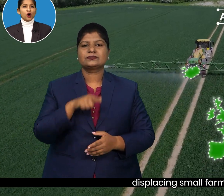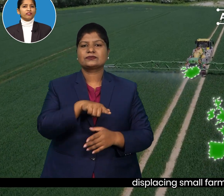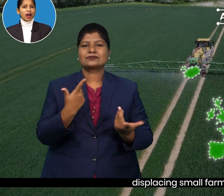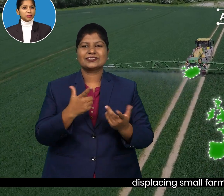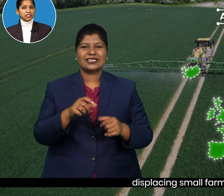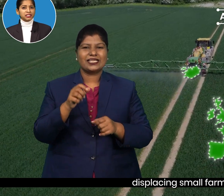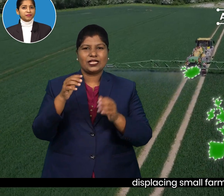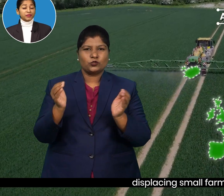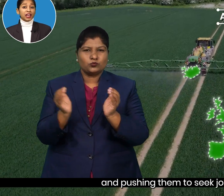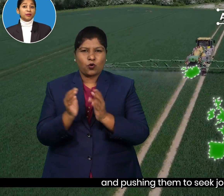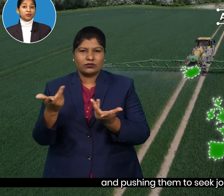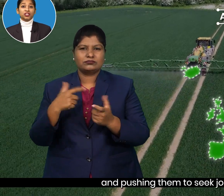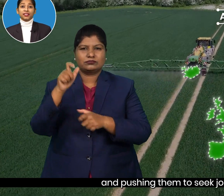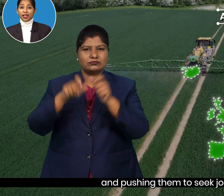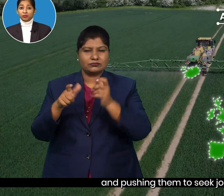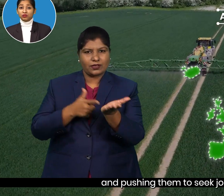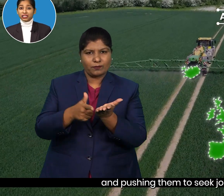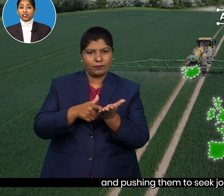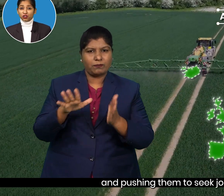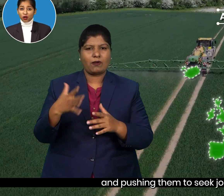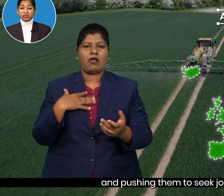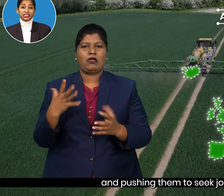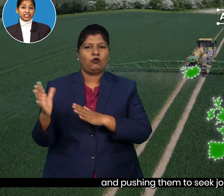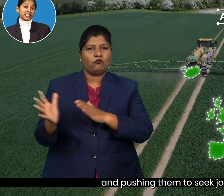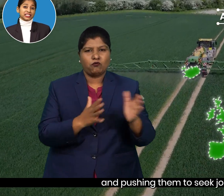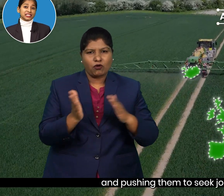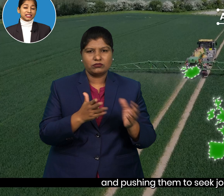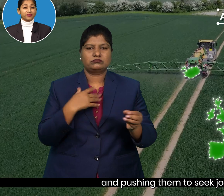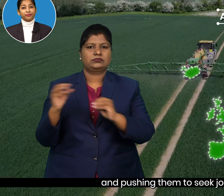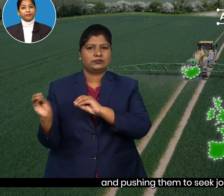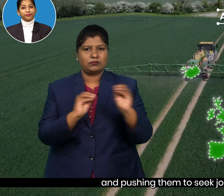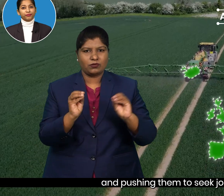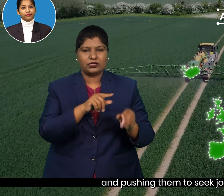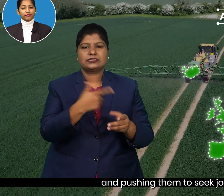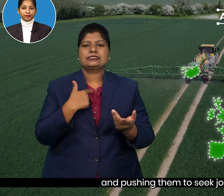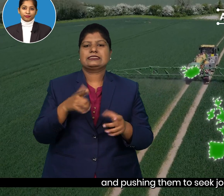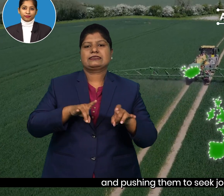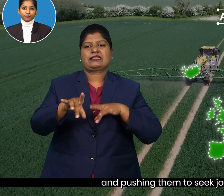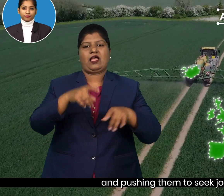displacing small farmers and pushing them to seek jobs in cities.